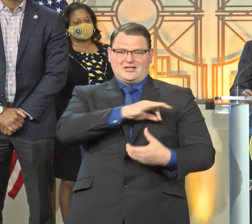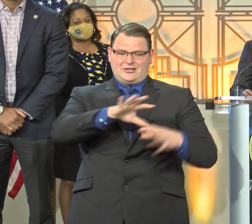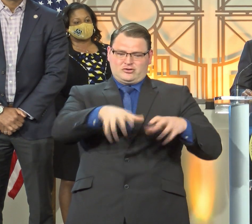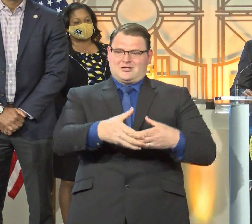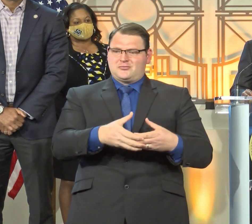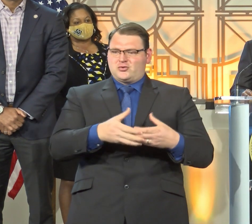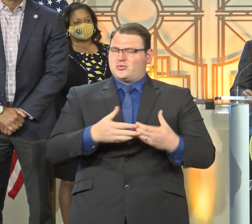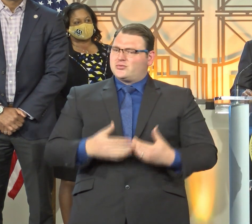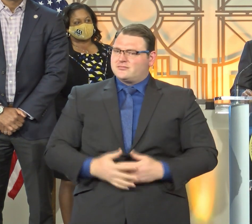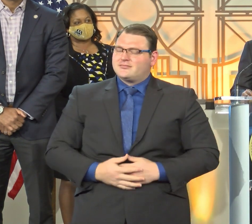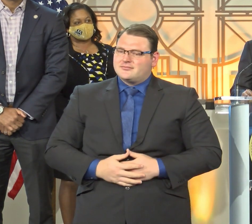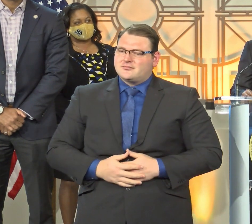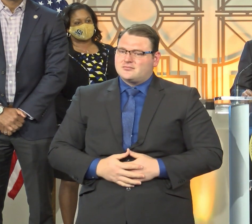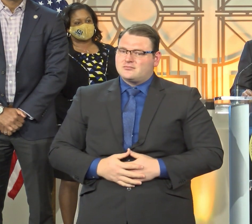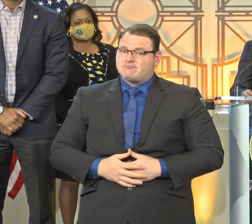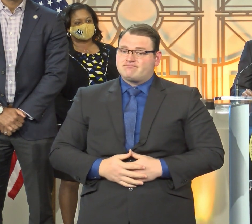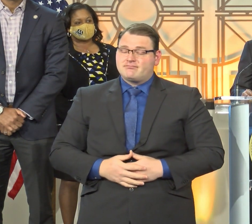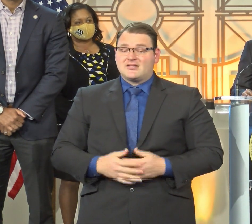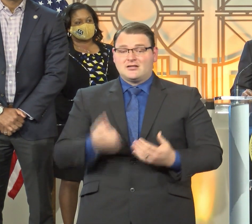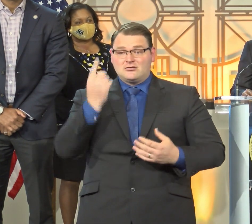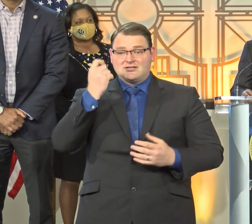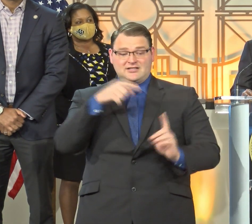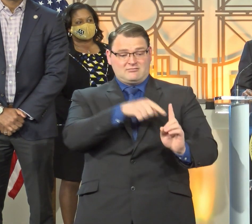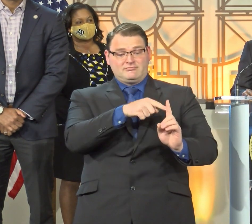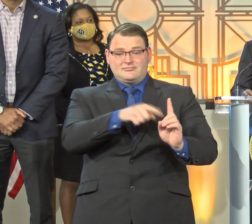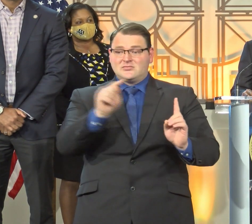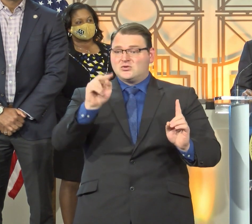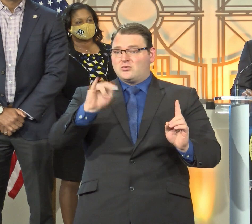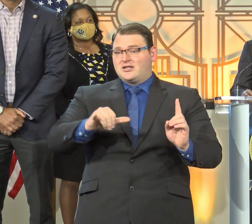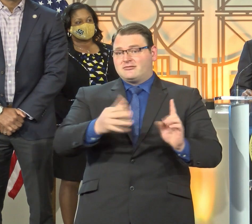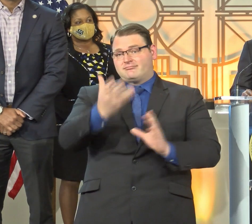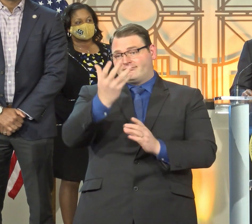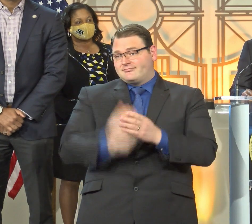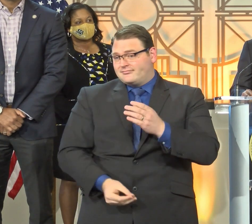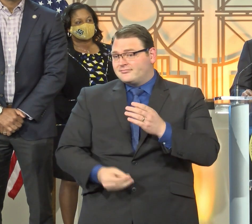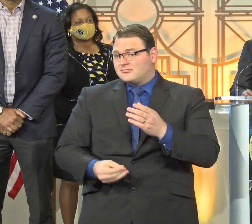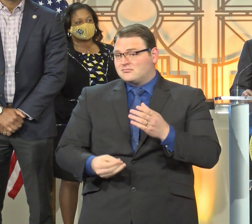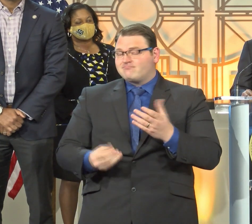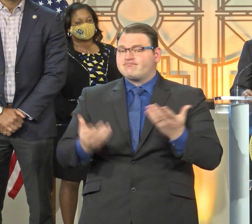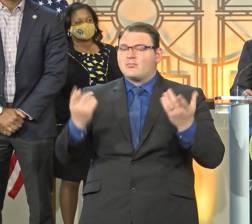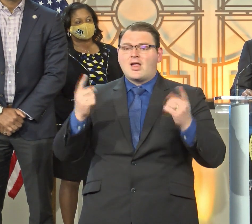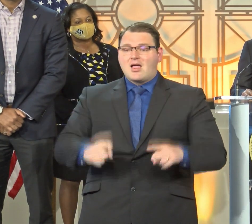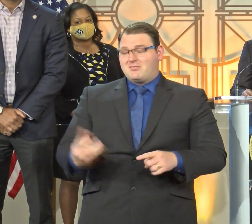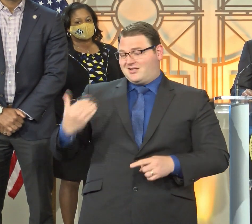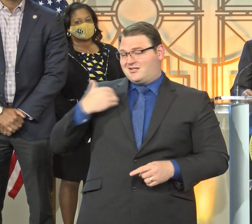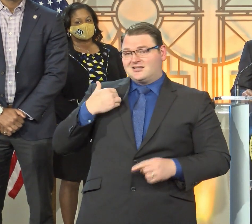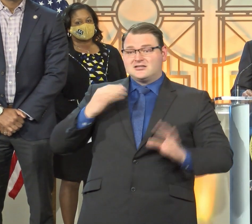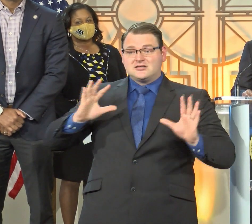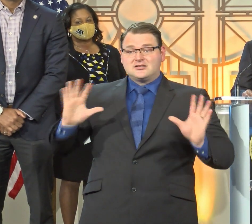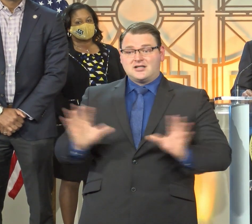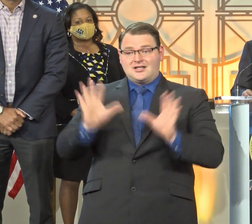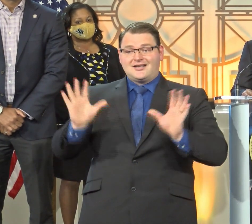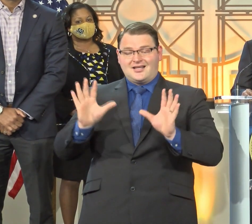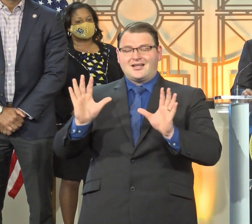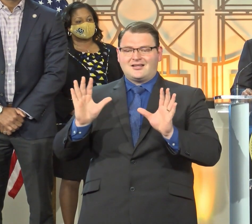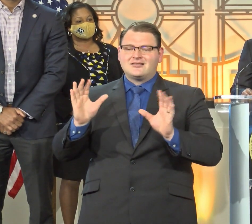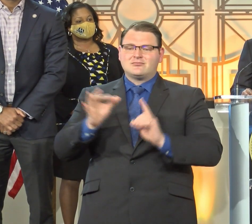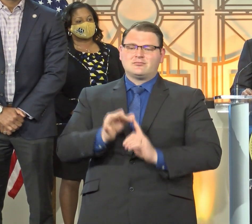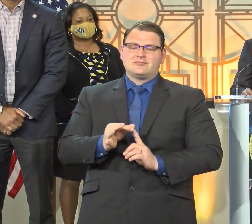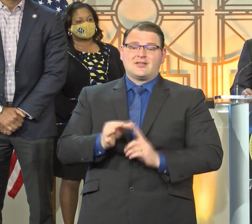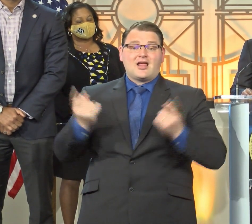chapter. Tony is no longer with us. In fact, on Sunday, there was a special virtual